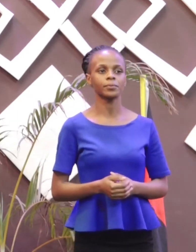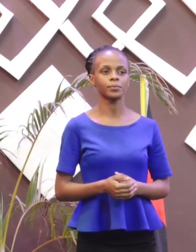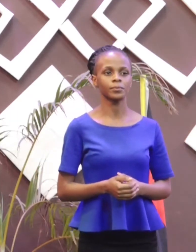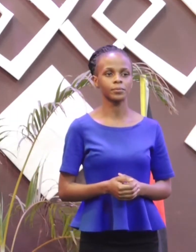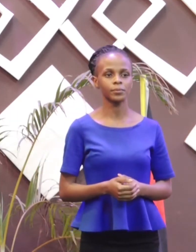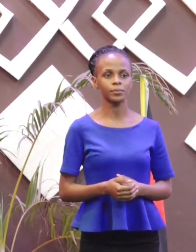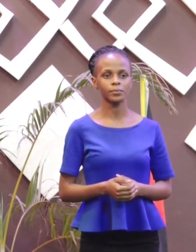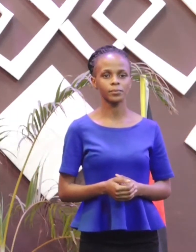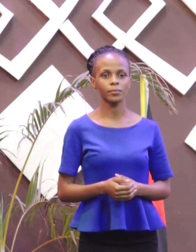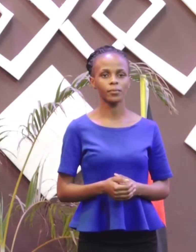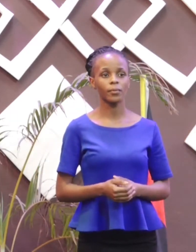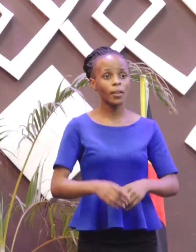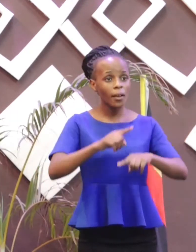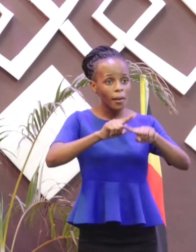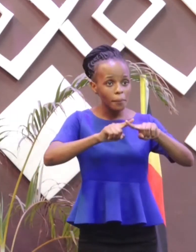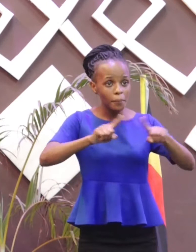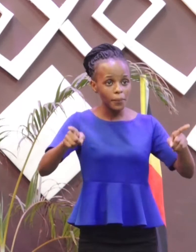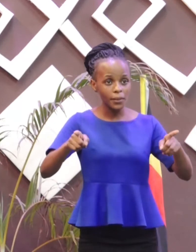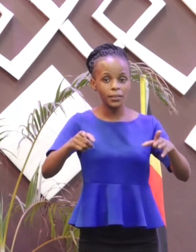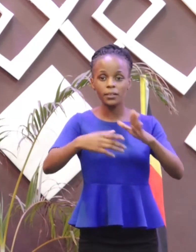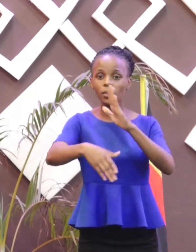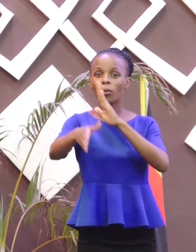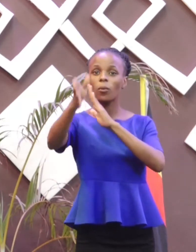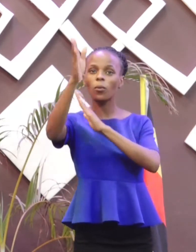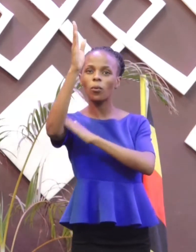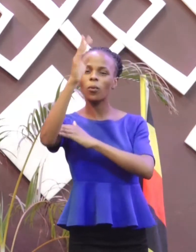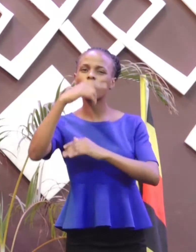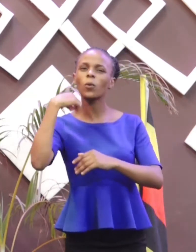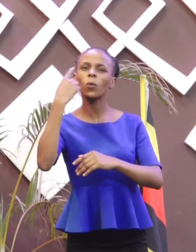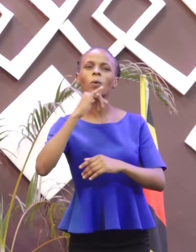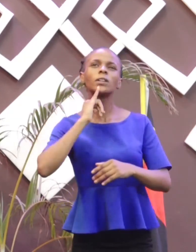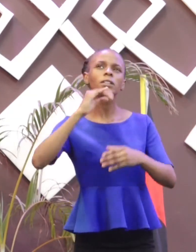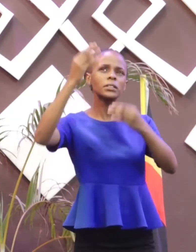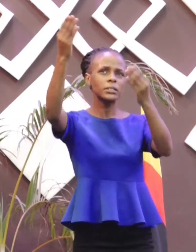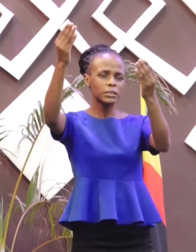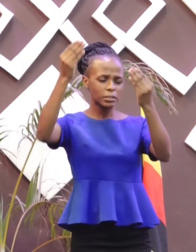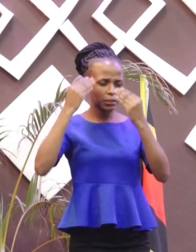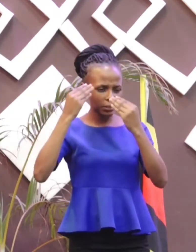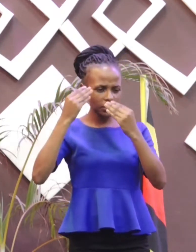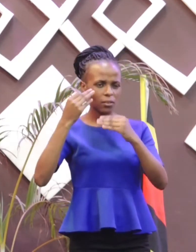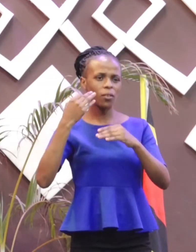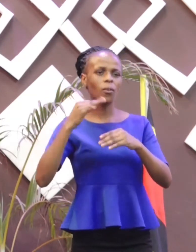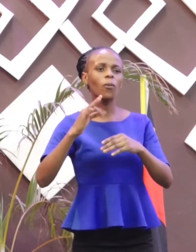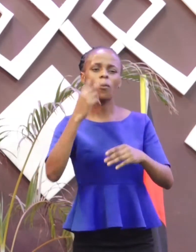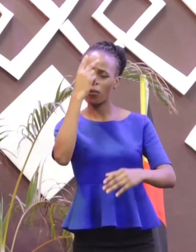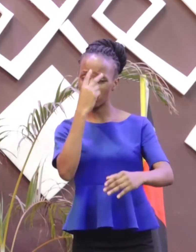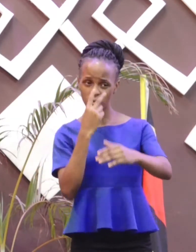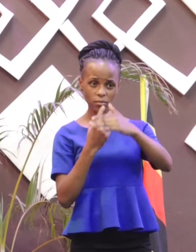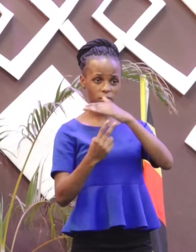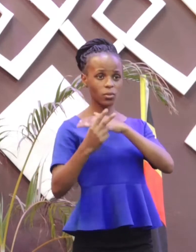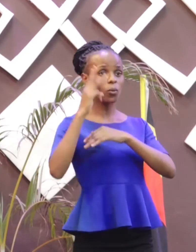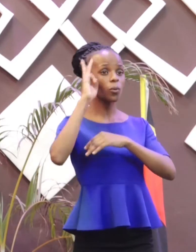nkya basobola obutabaawo. But God who is the giver of the vision will always